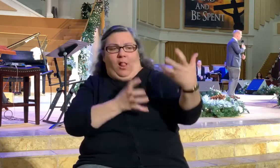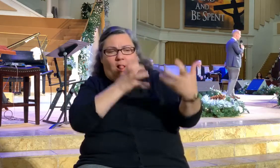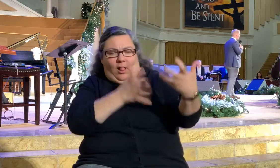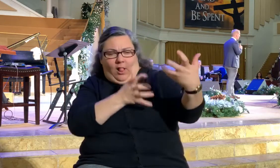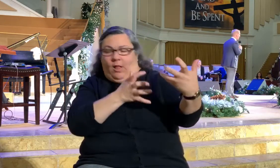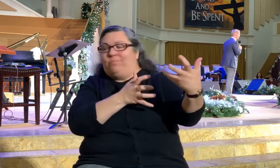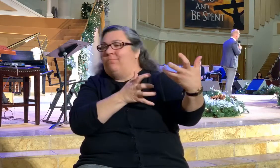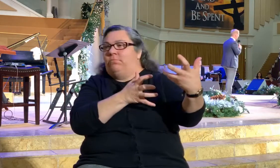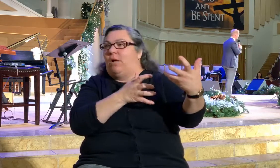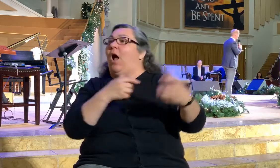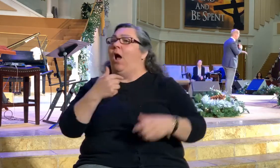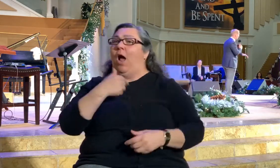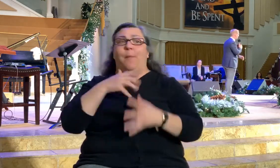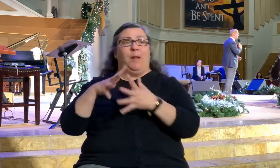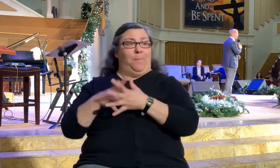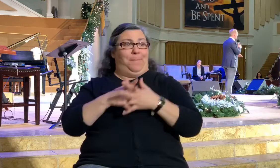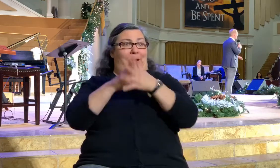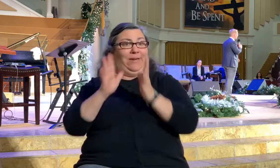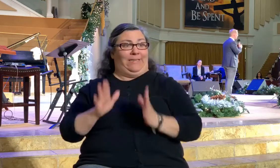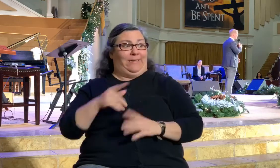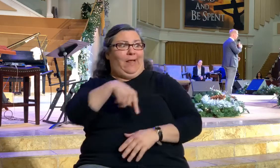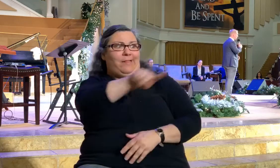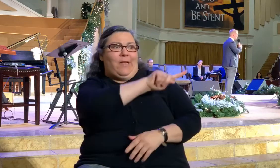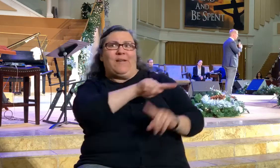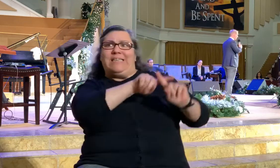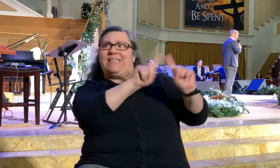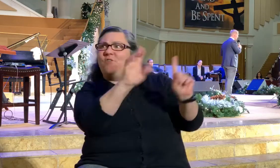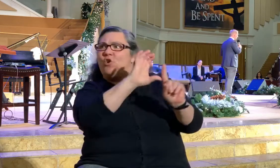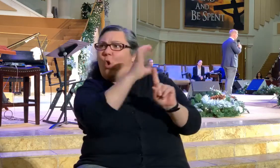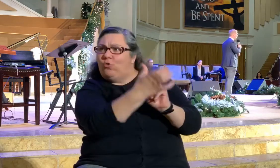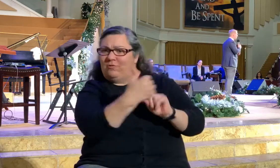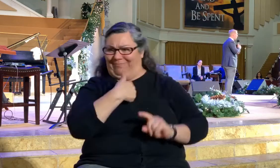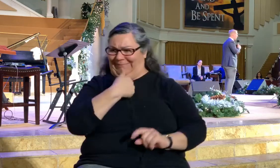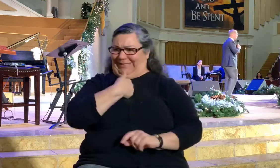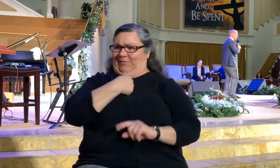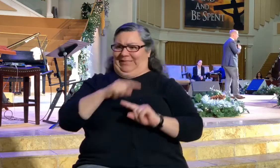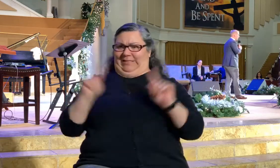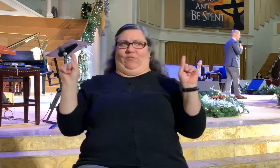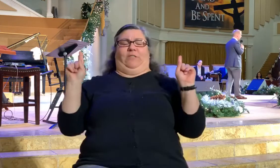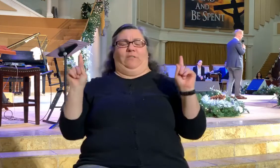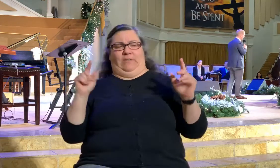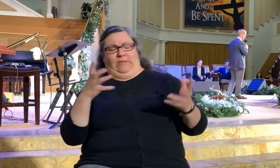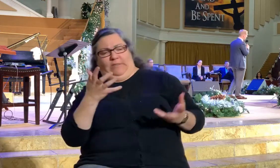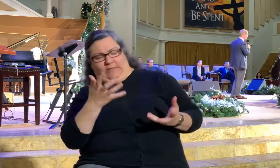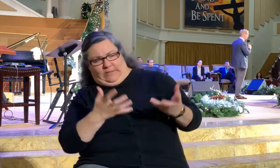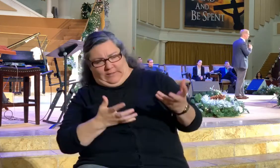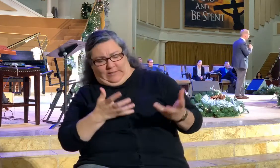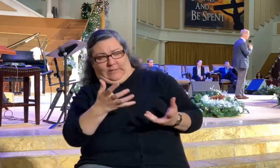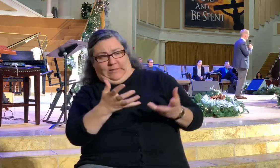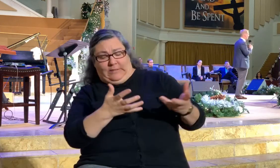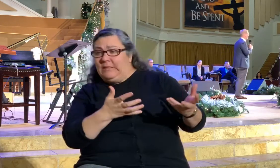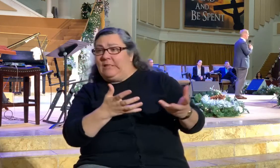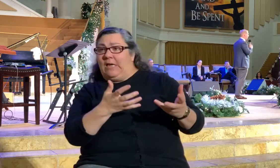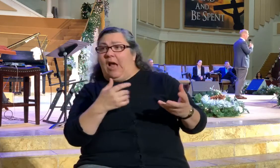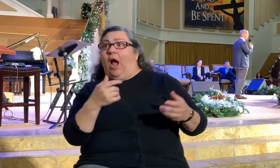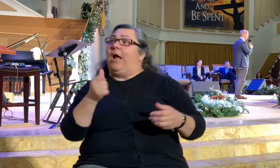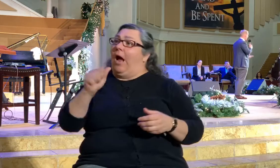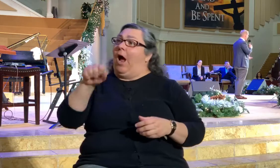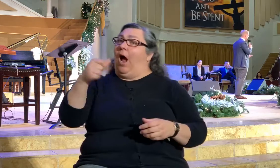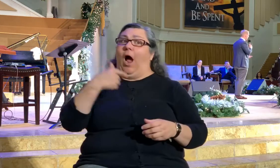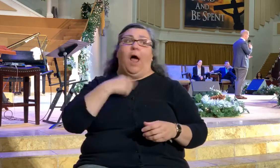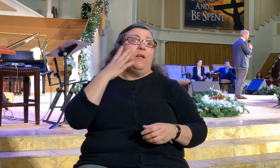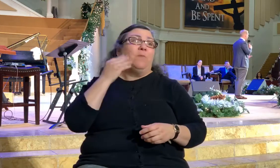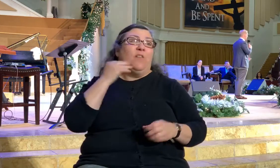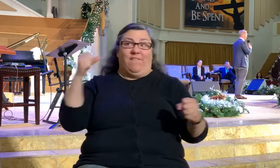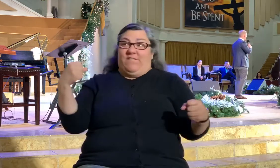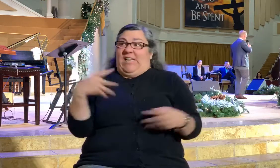And me being an American and them coming from a total different culture, and me a different culture, there was fear in the back of my mind. Like, how am I